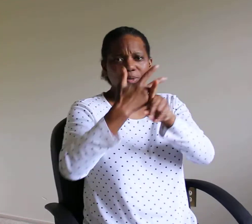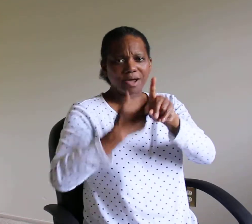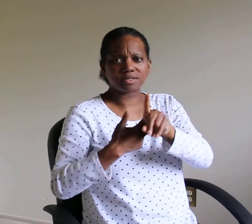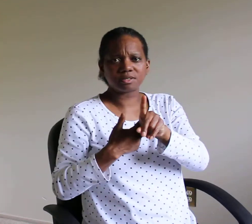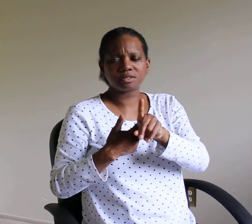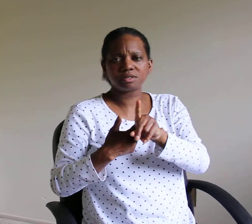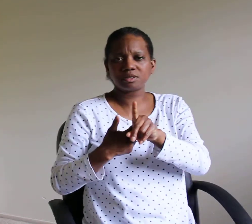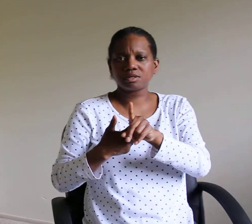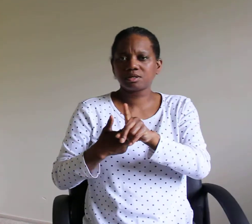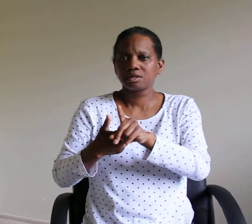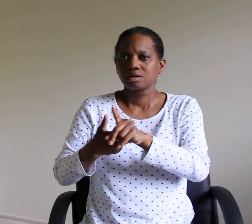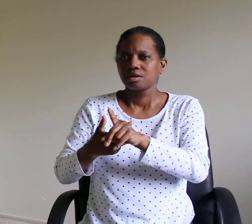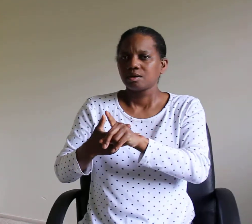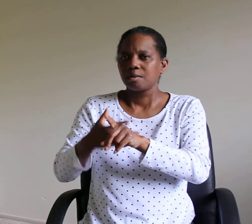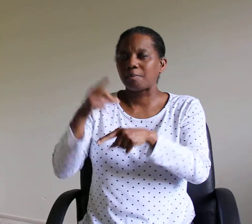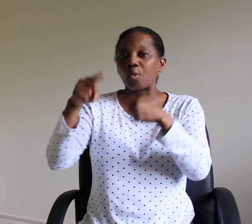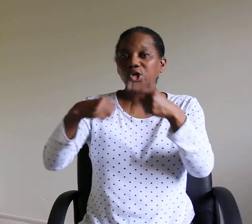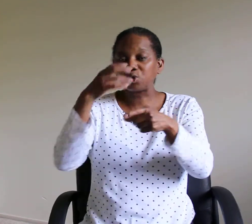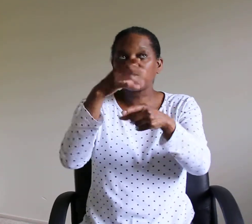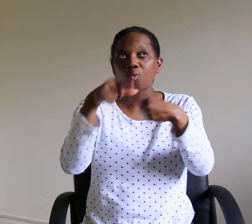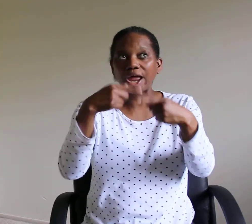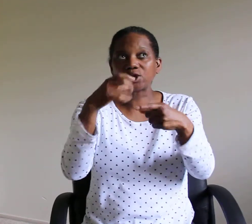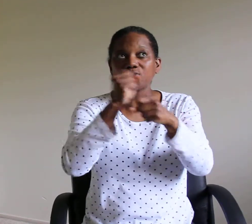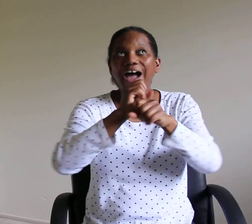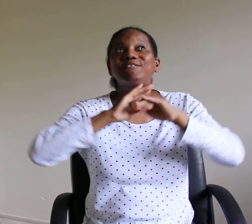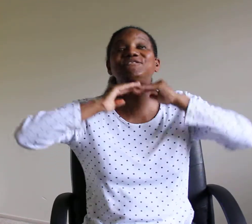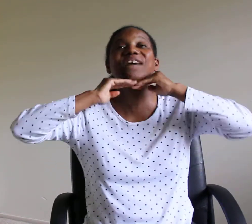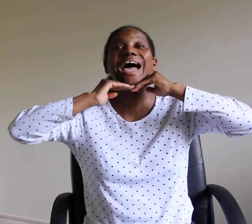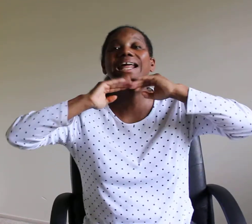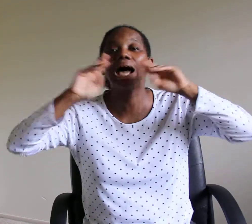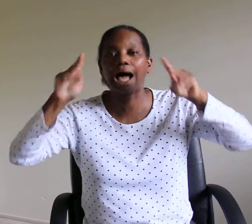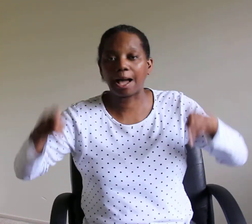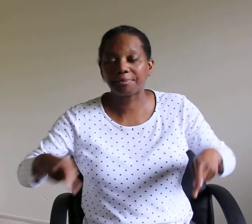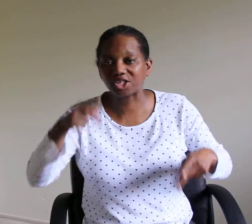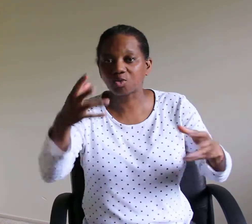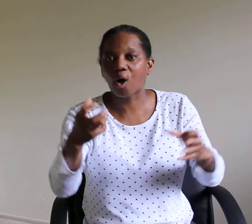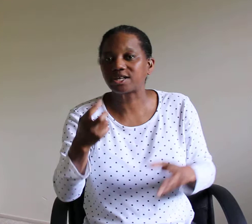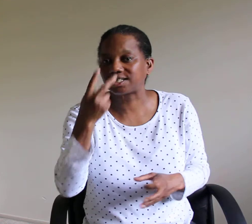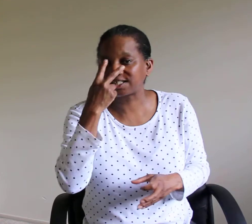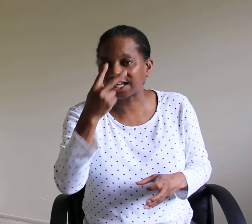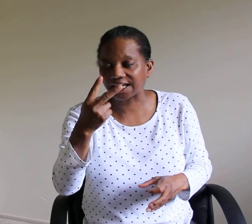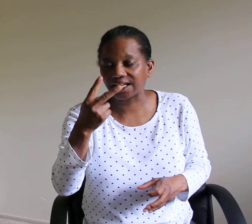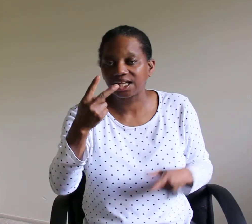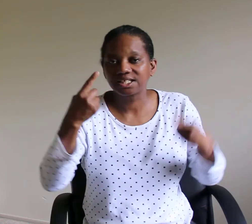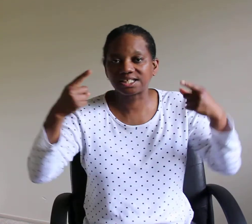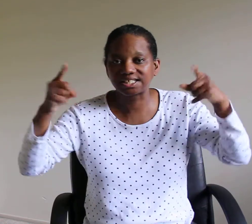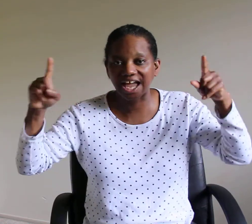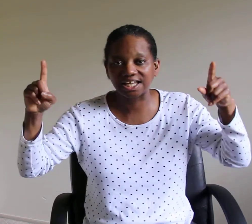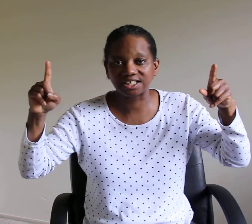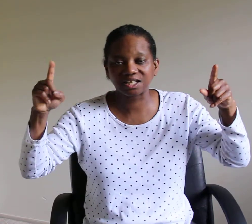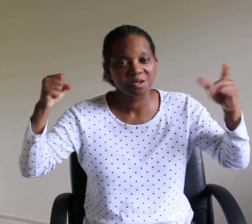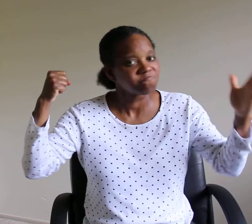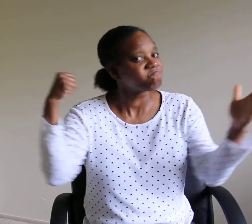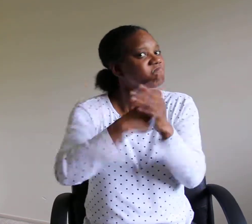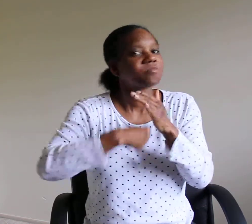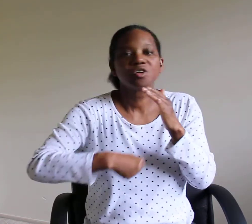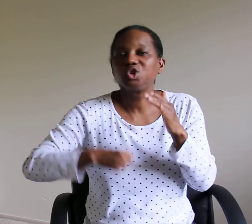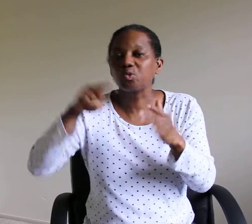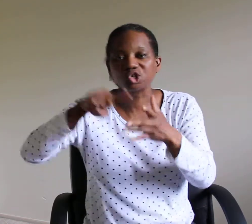3 months. But when you got fed up and you want to see success, you will